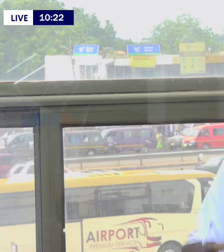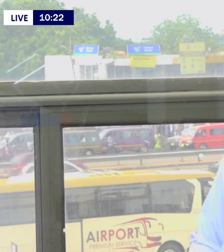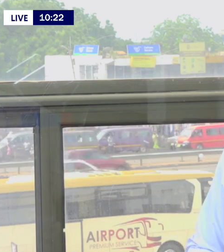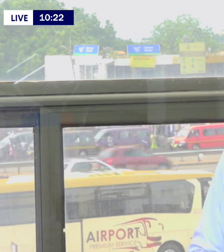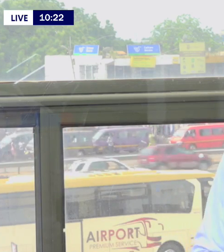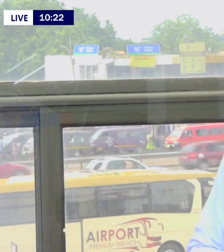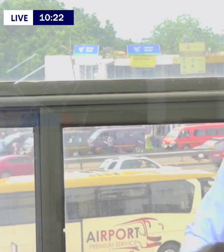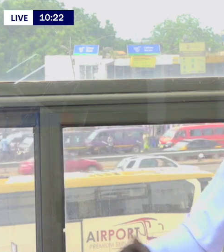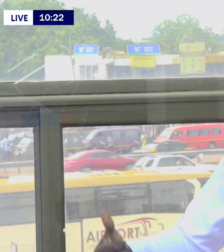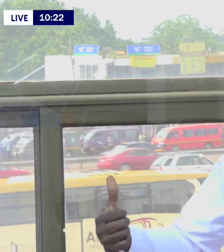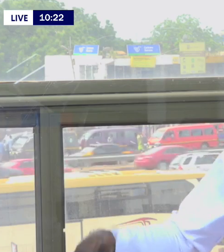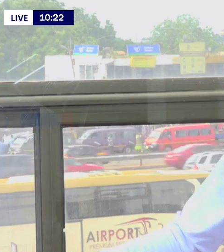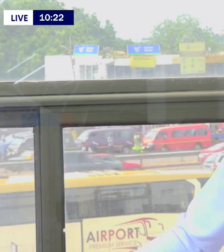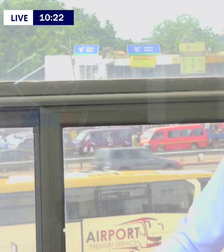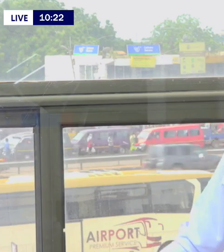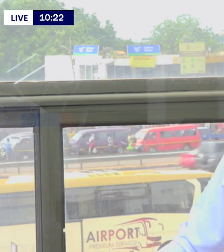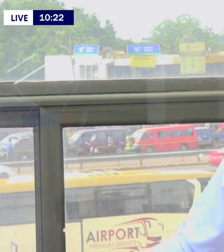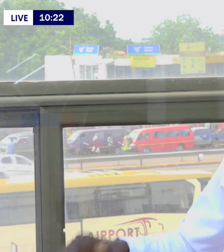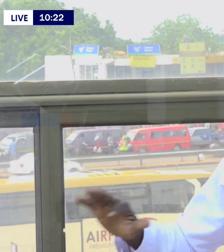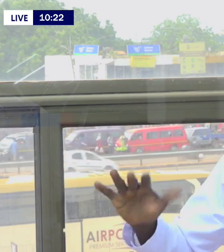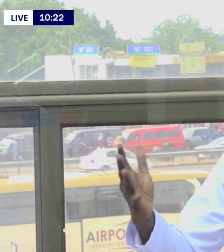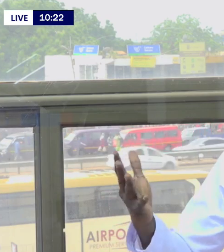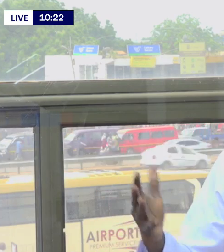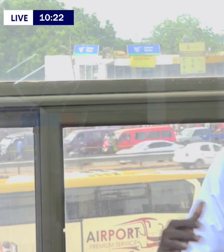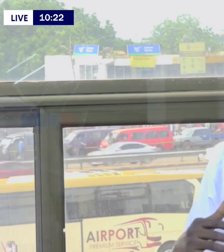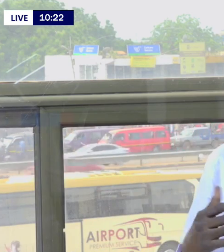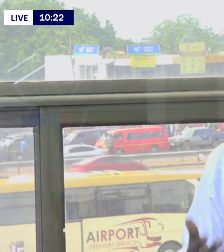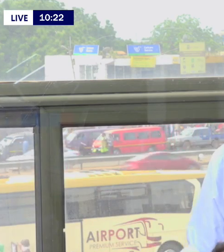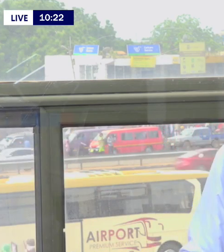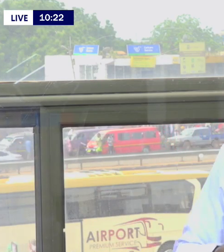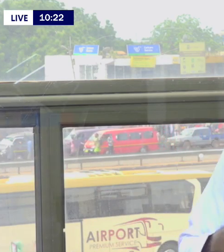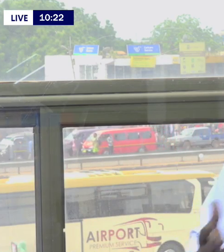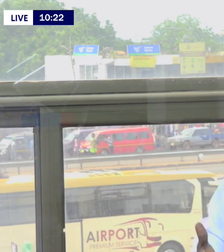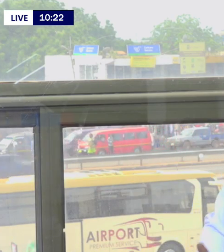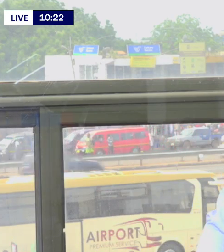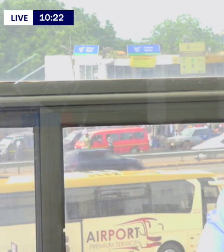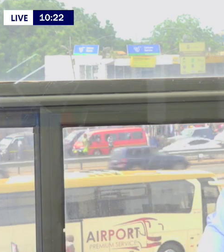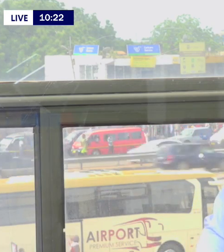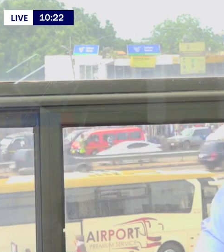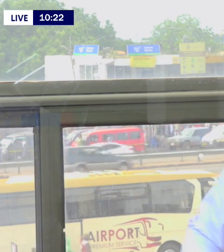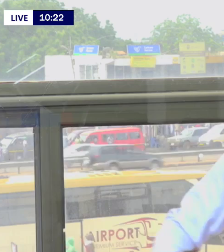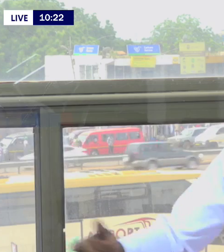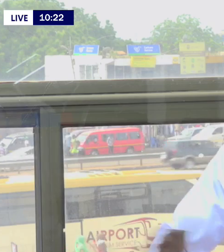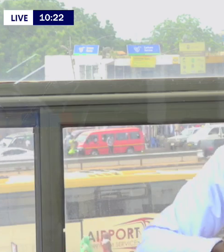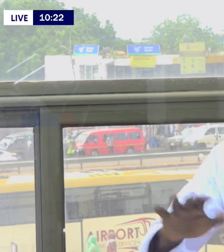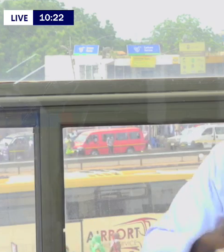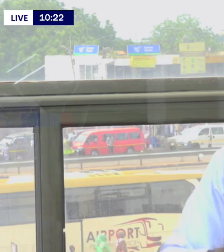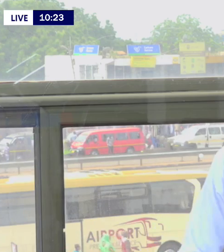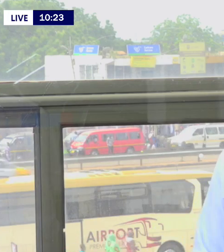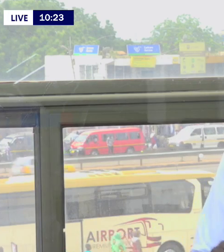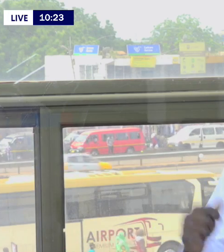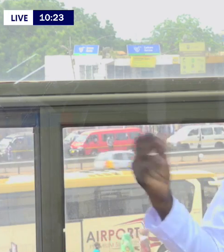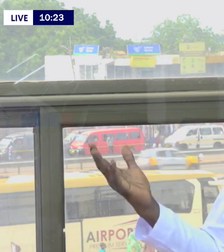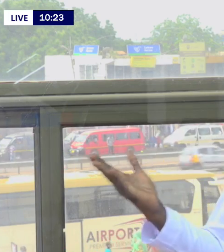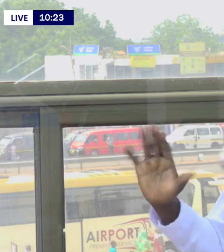aba 2012 obi wo ho no mu a odini nsa kosi so a odi be odini nsa du ni nyina be si so. Na if you didn't even any, yeah, my uncle for because who